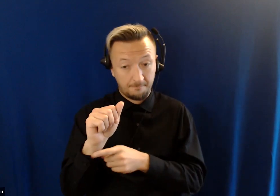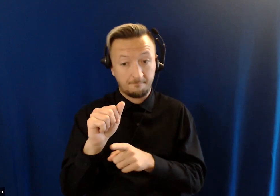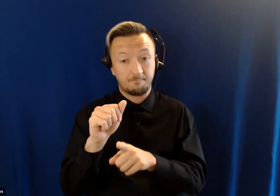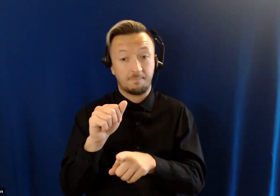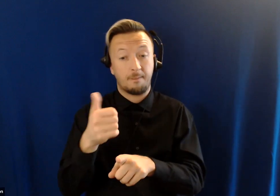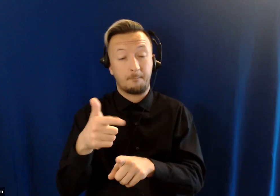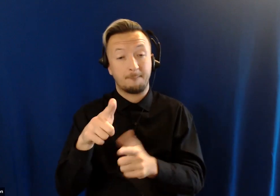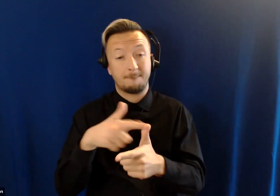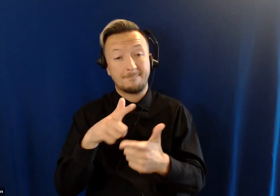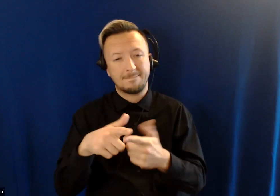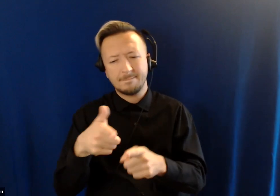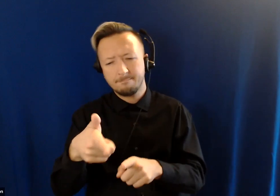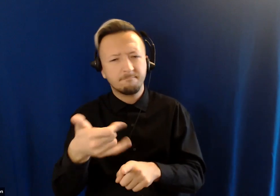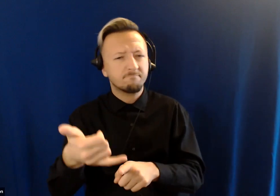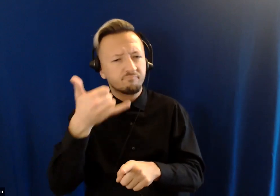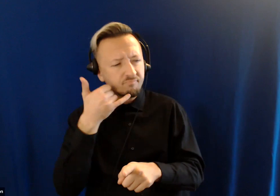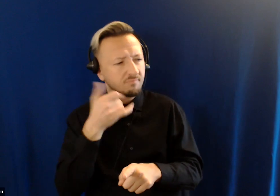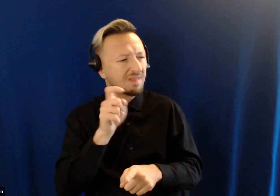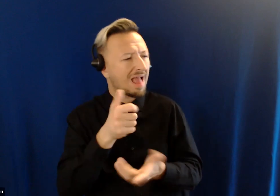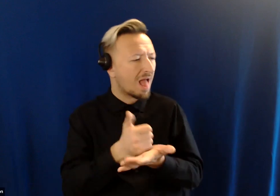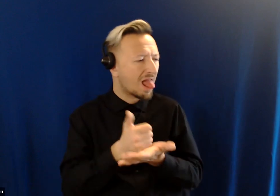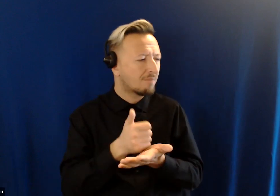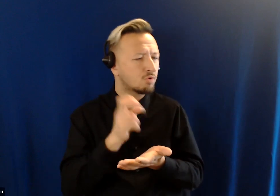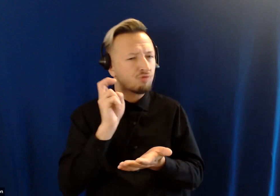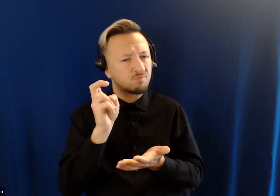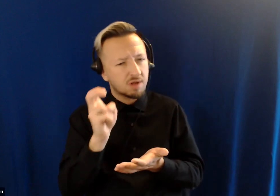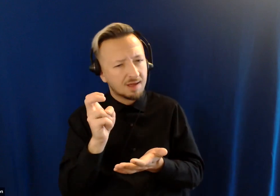me needing some assistance in arranging transportation